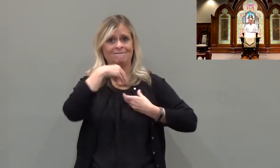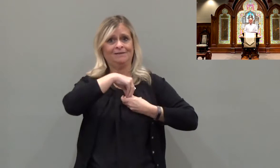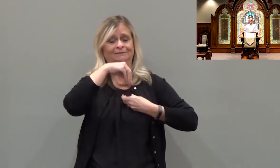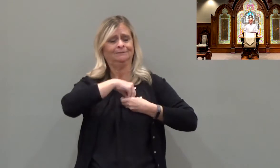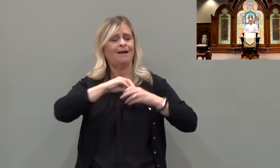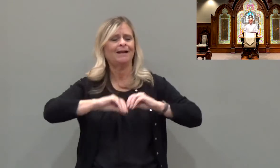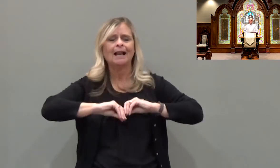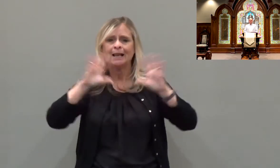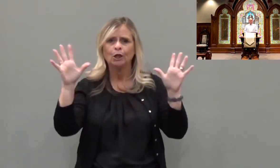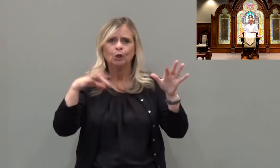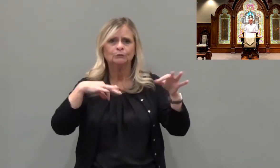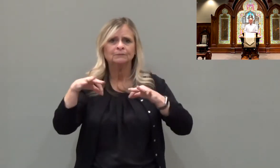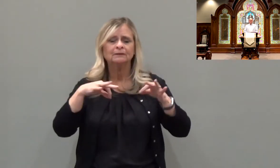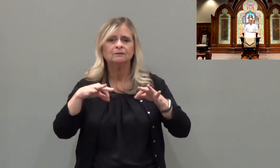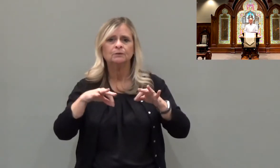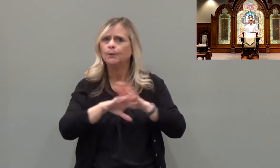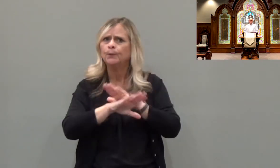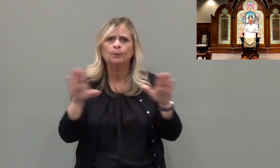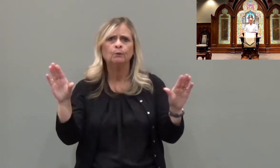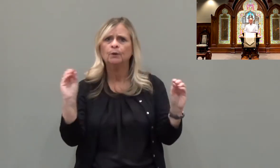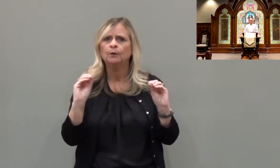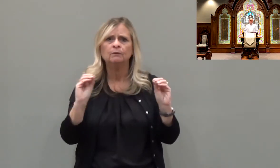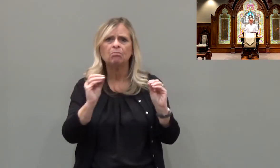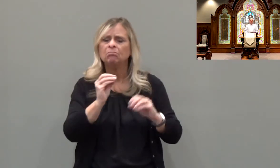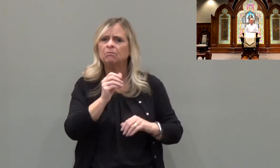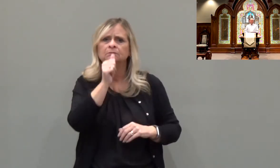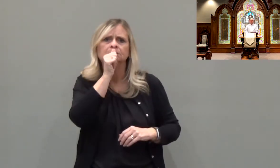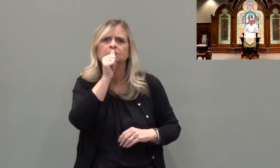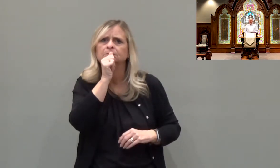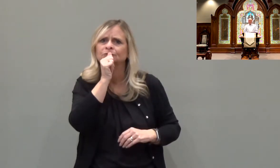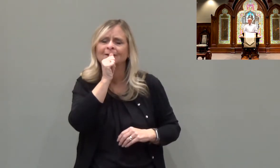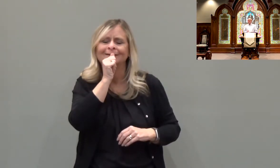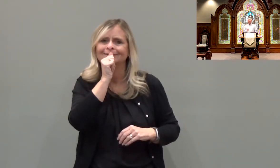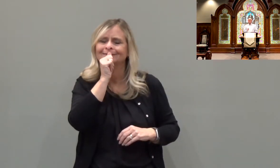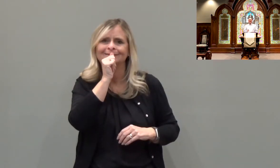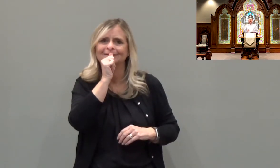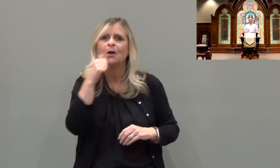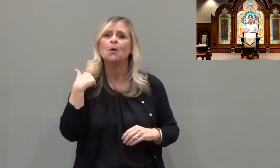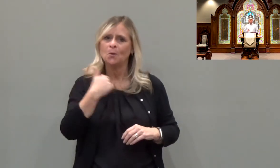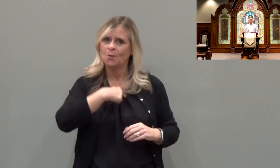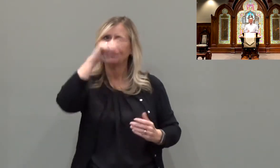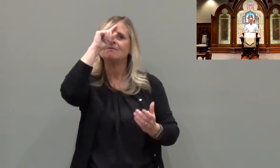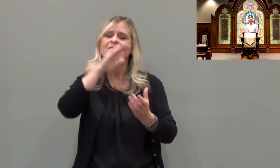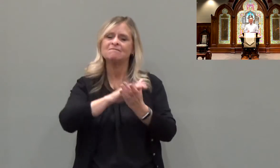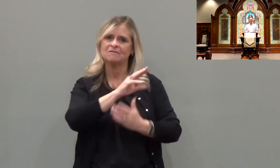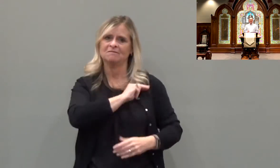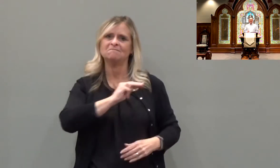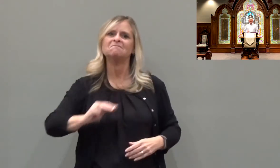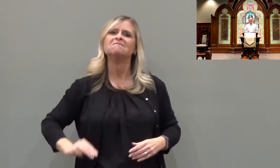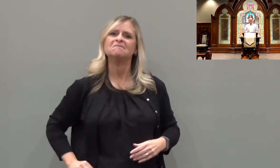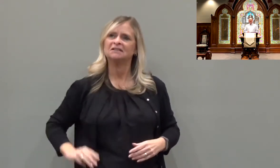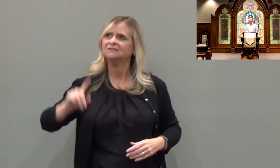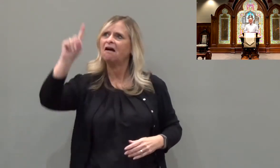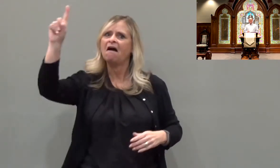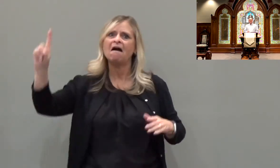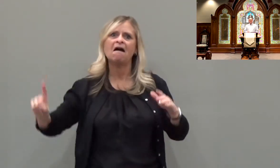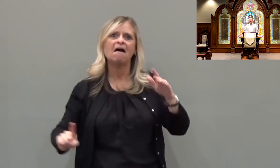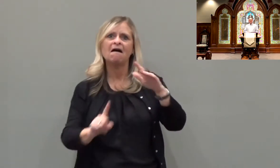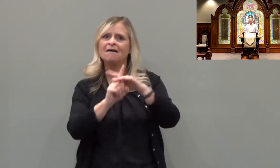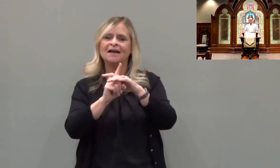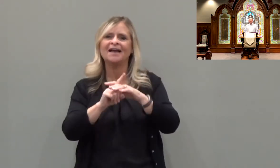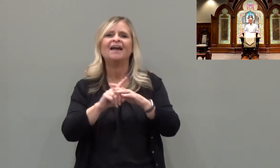Clearly, there are no secrets. We believe that the Messiah has come, and